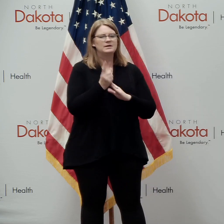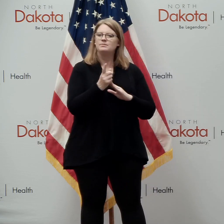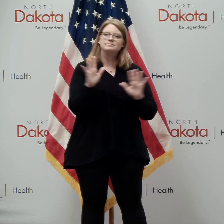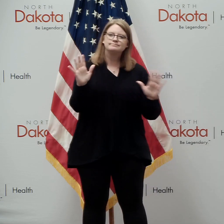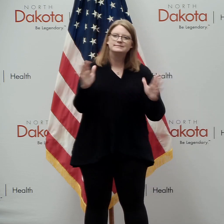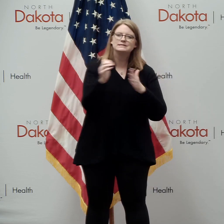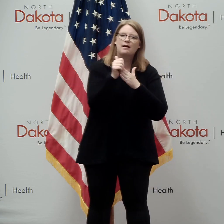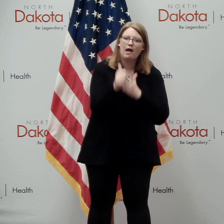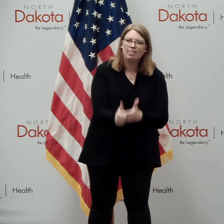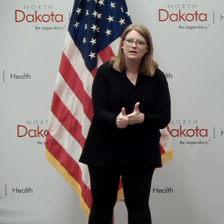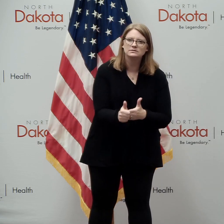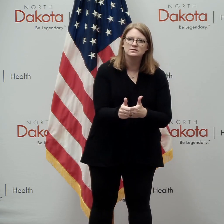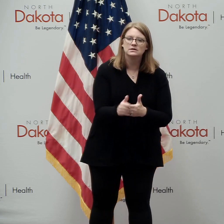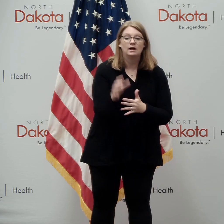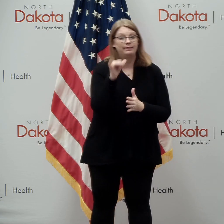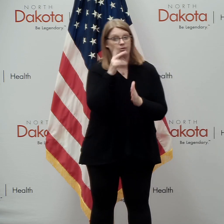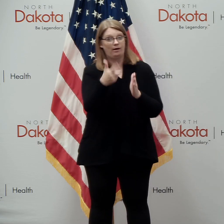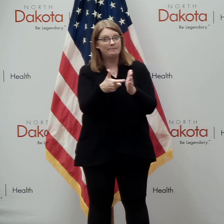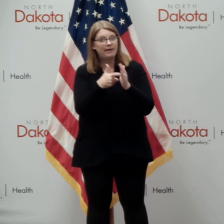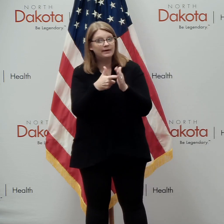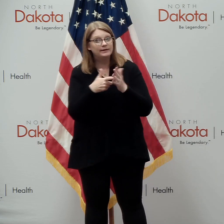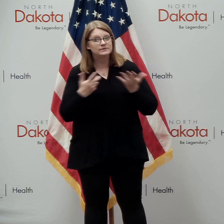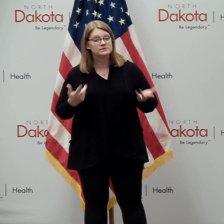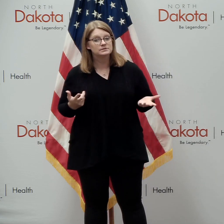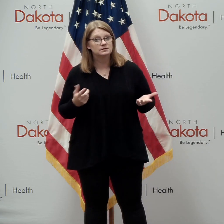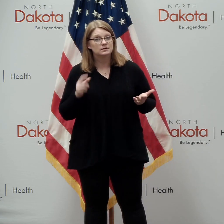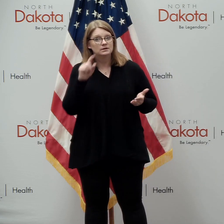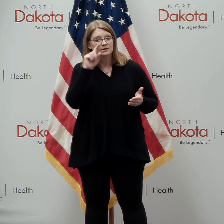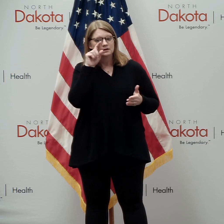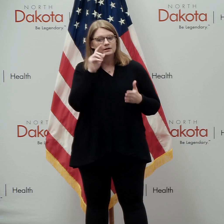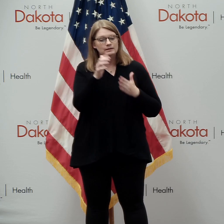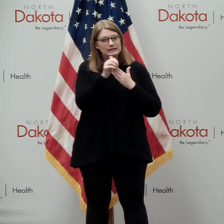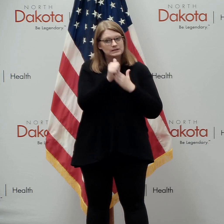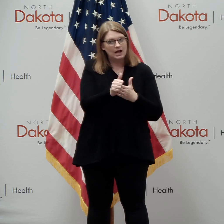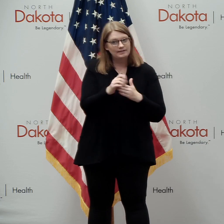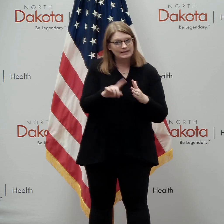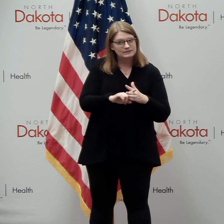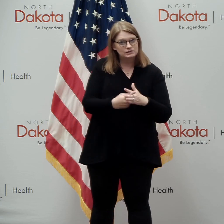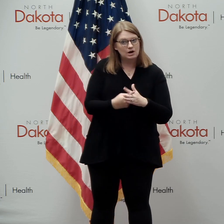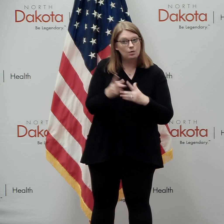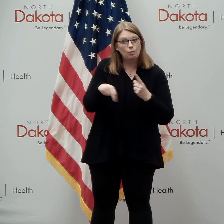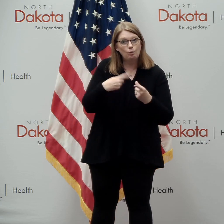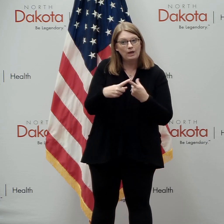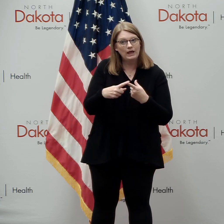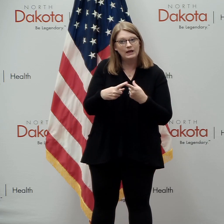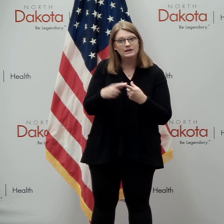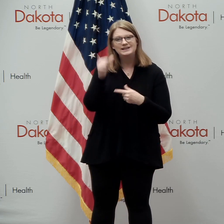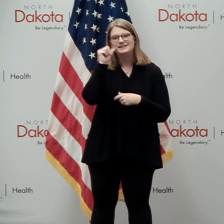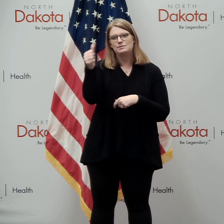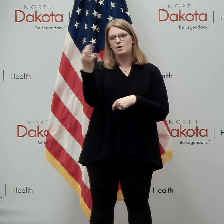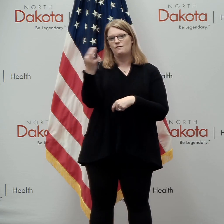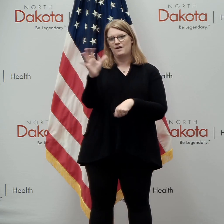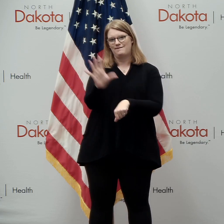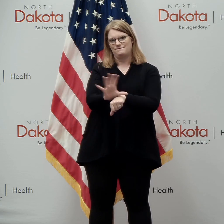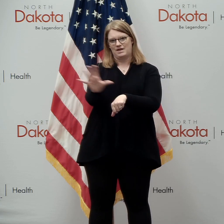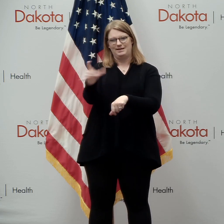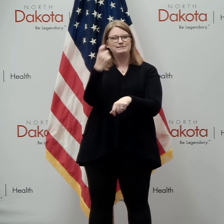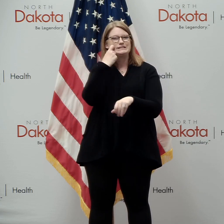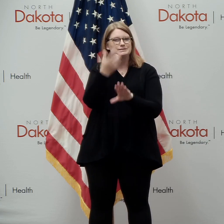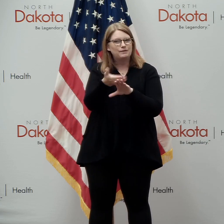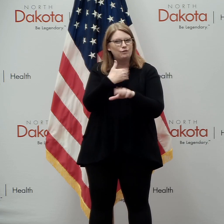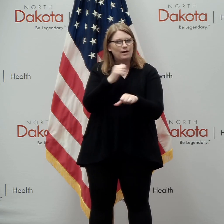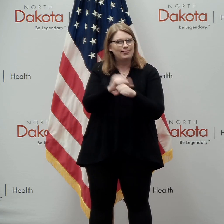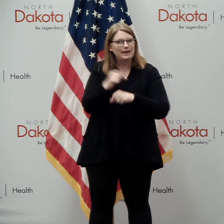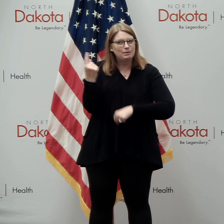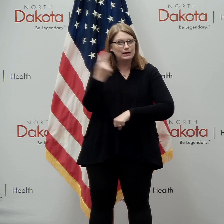guidelines. These are not mandates. We're asking that these guidelines go in effect at 5 p.m. Tomorrow, Friday, before the Labor Day weekend, because